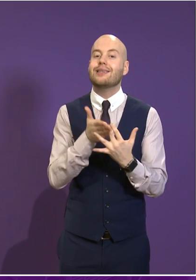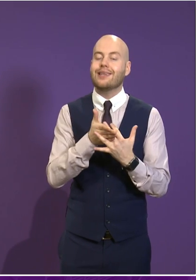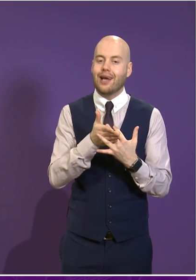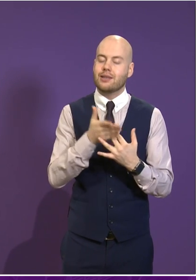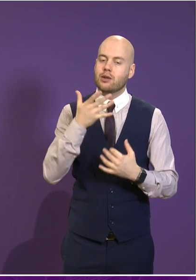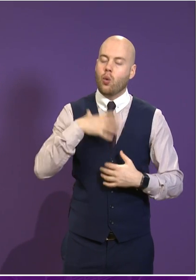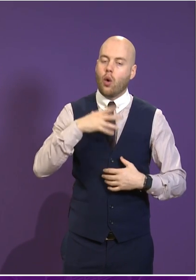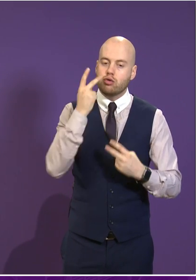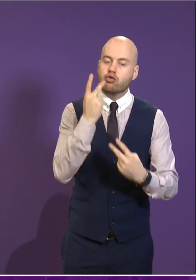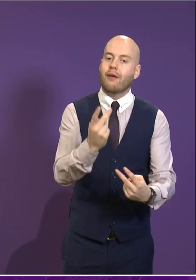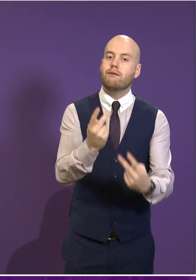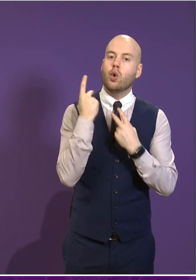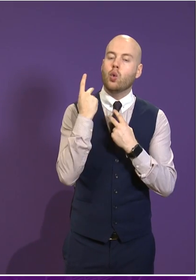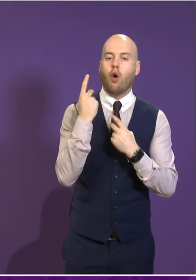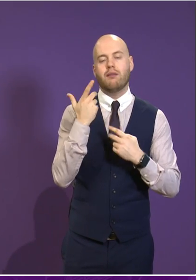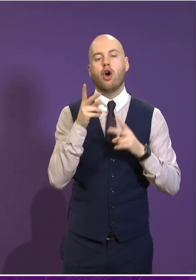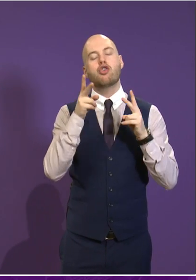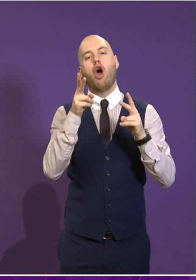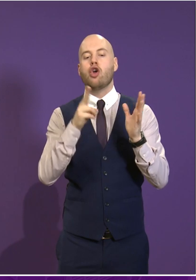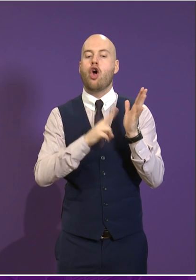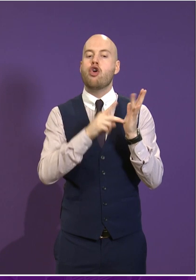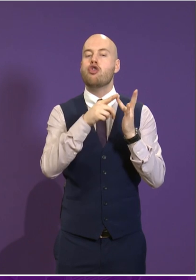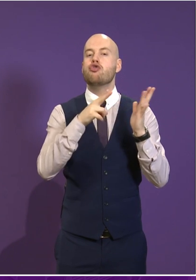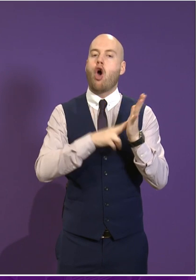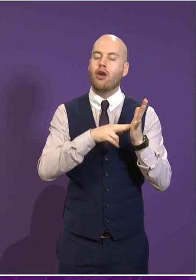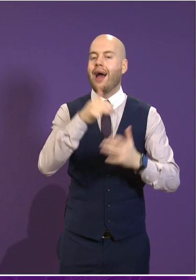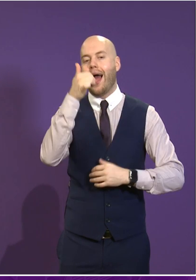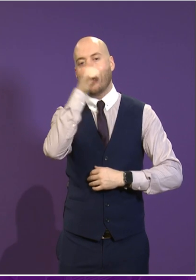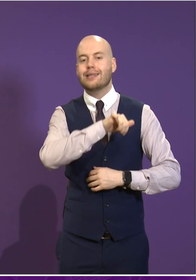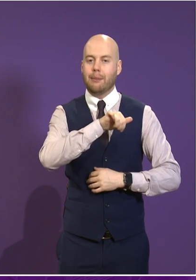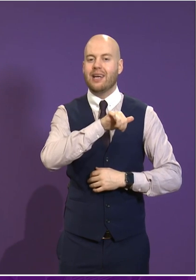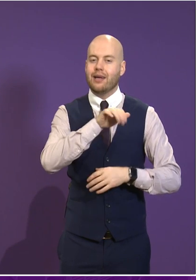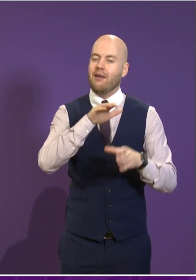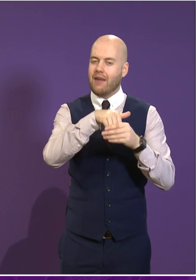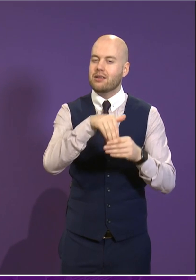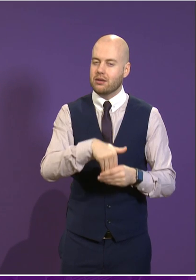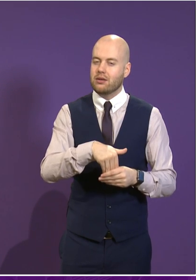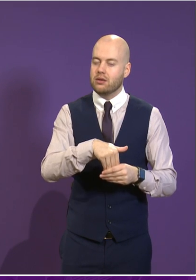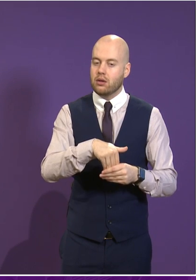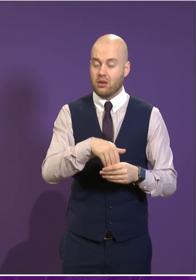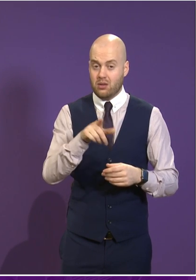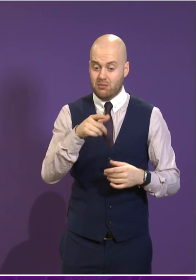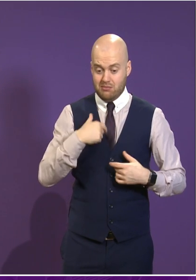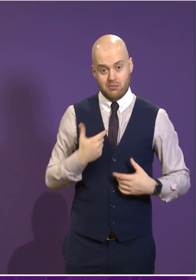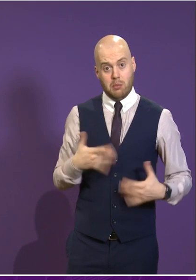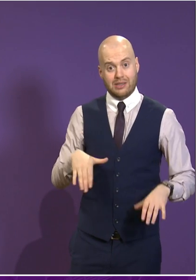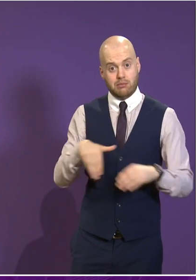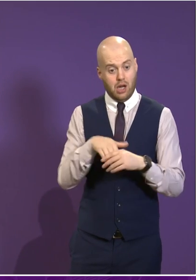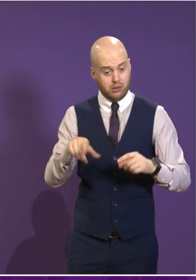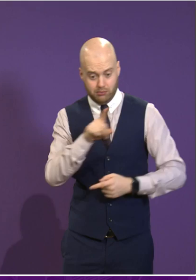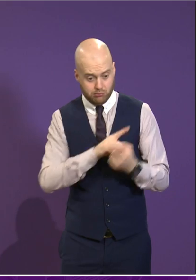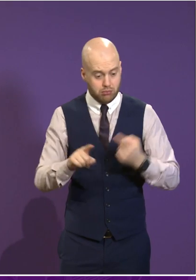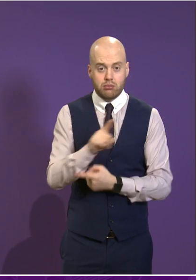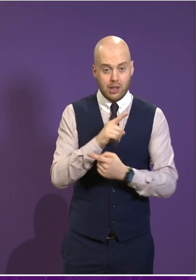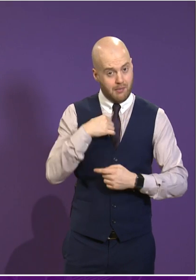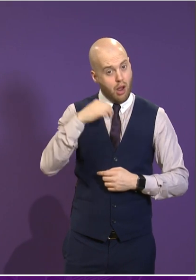call non-academic factors. I was part of the secretariat for the Commission on Widening Access, so was aware of the work that